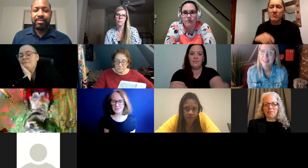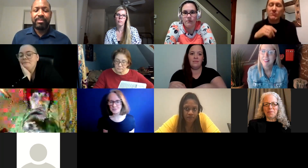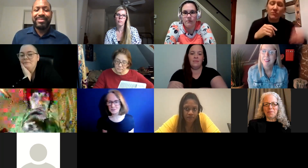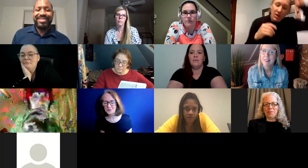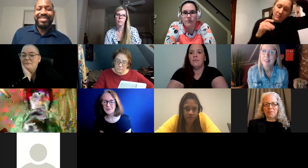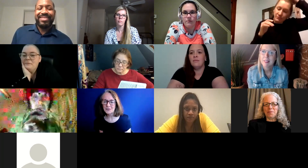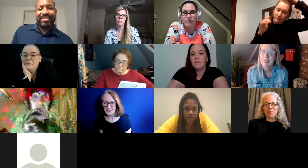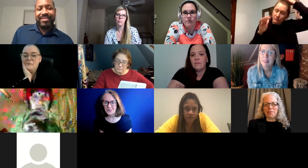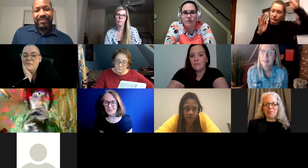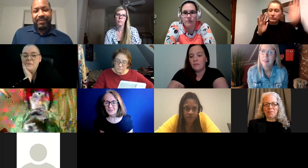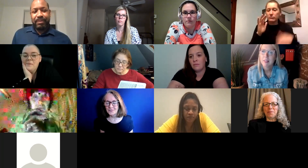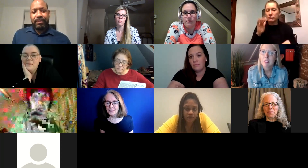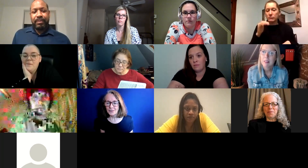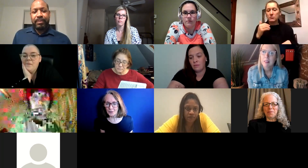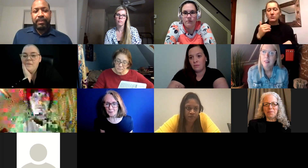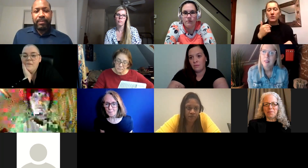it. Okay.